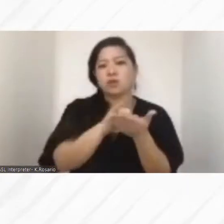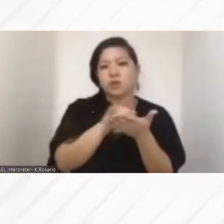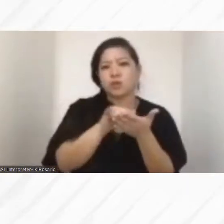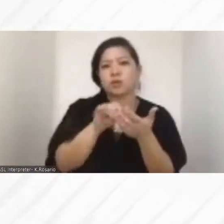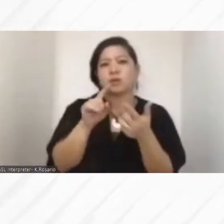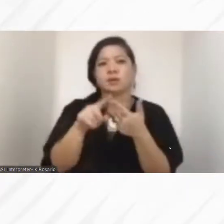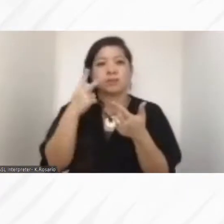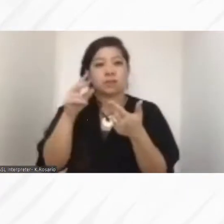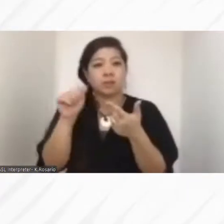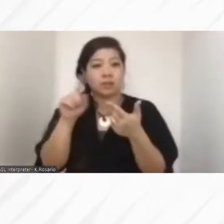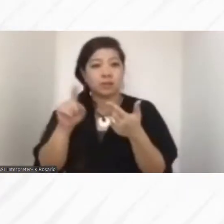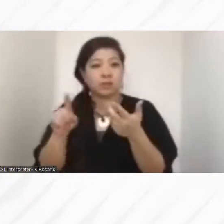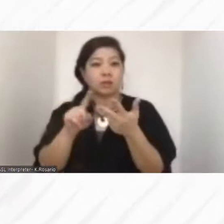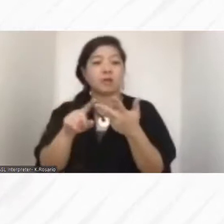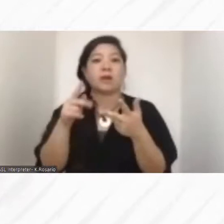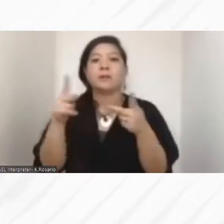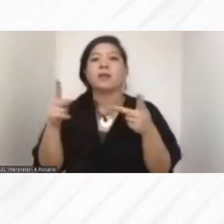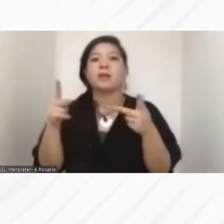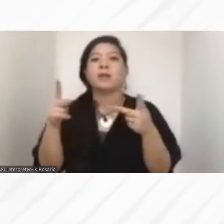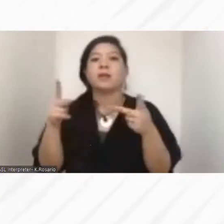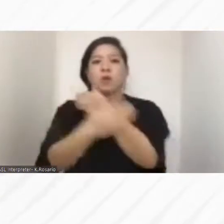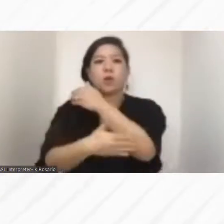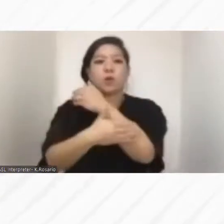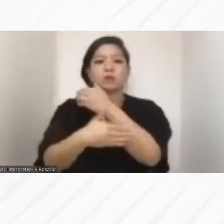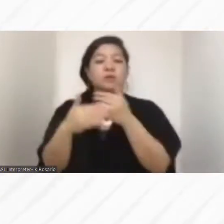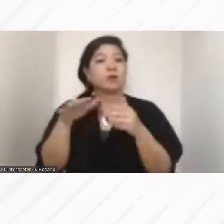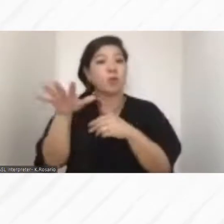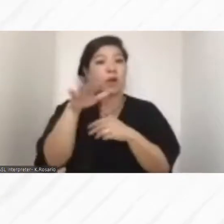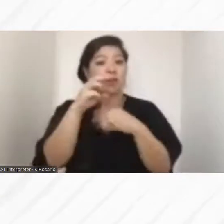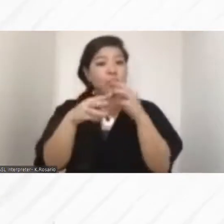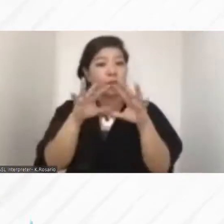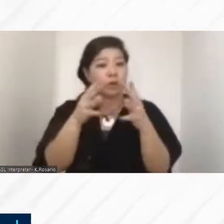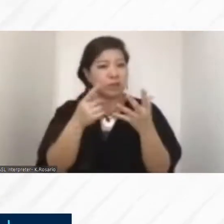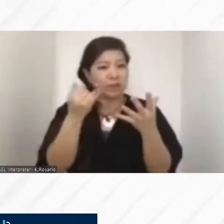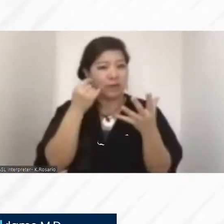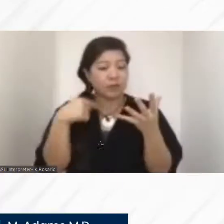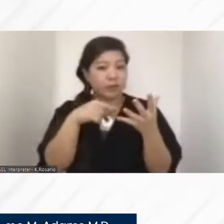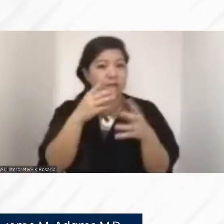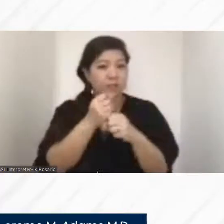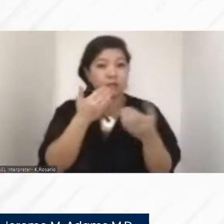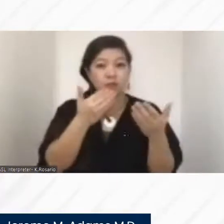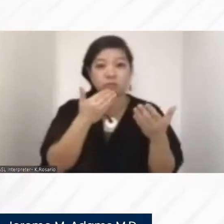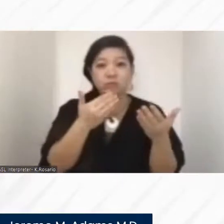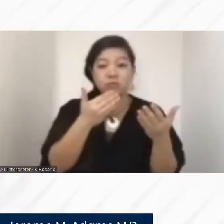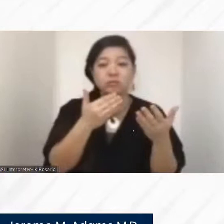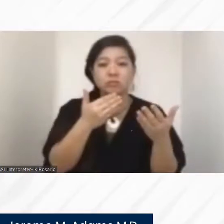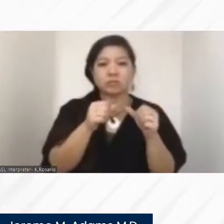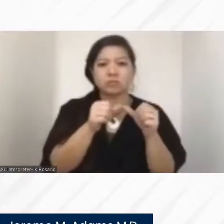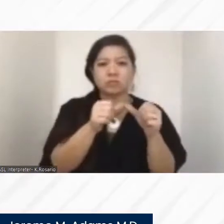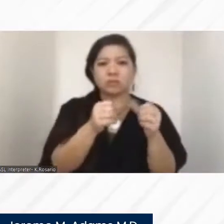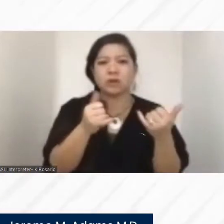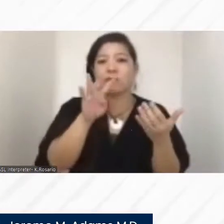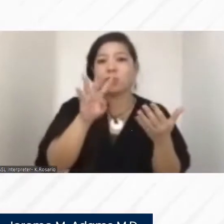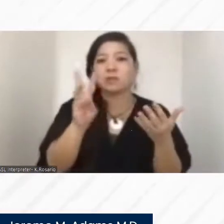Arizona, we've seen in places around the country and around the world that if we take the right measures now, then in about 4 to 6